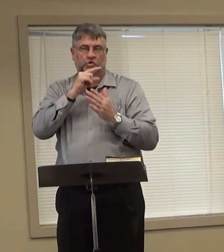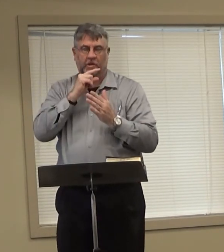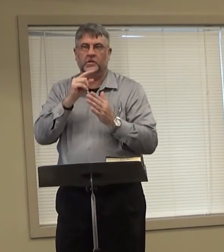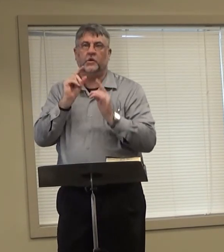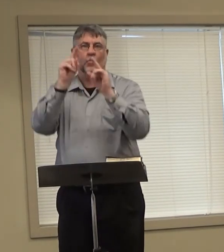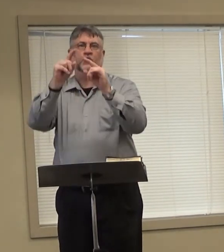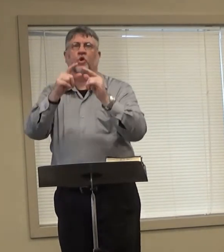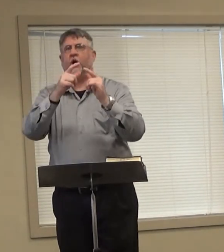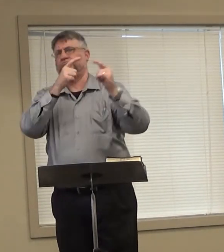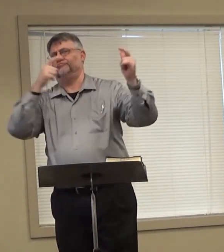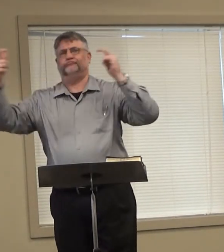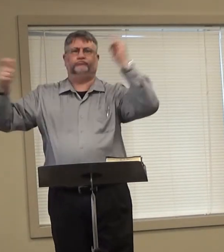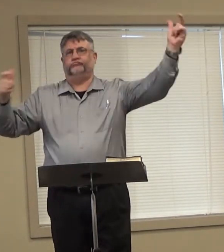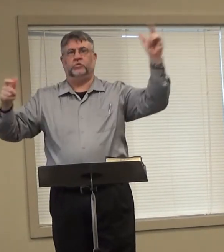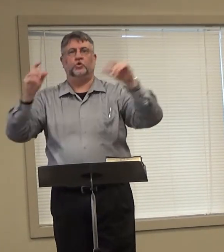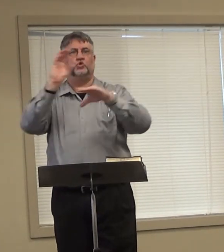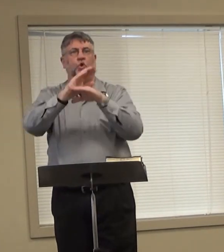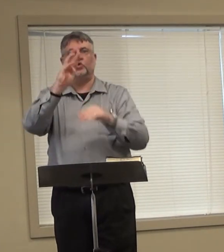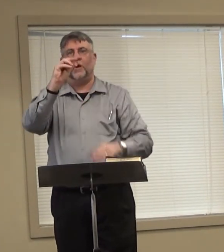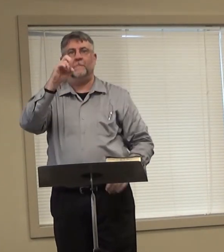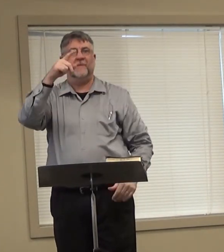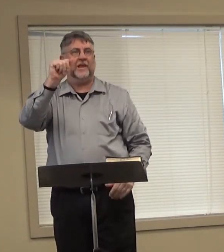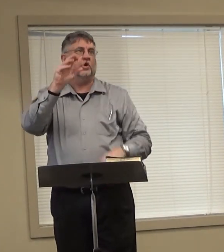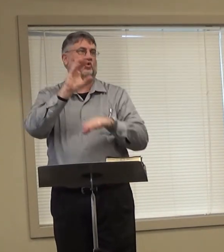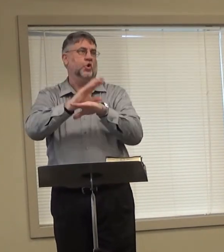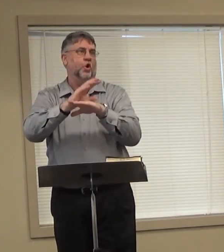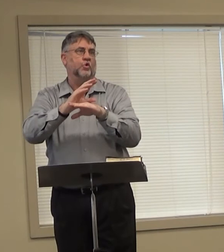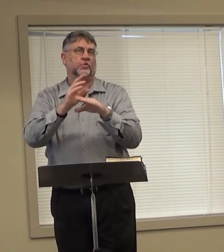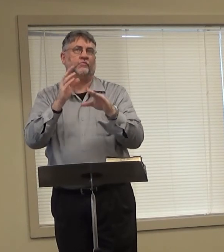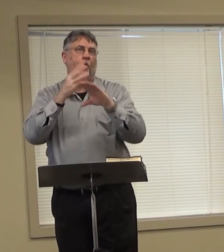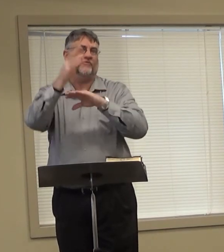My wife and I, Jenny, we went to this huge church